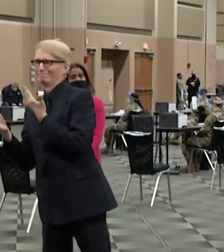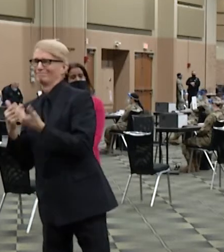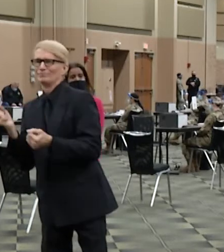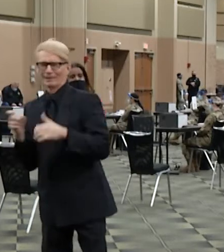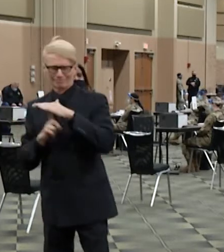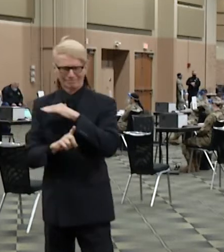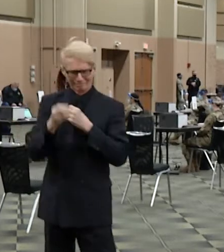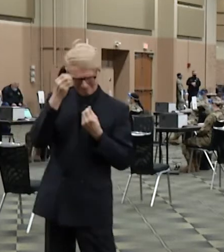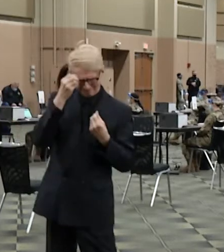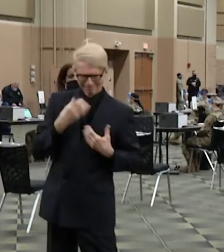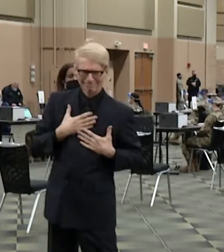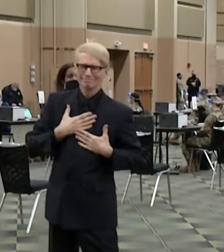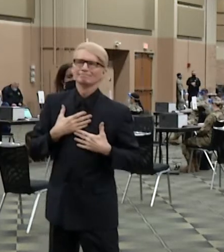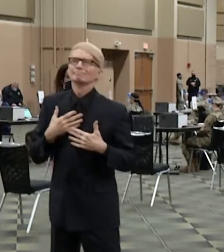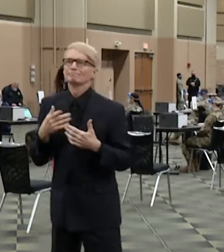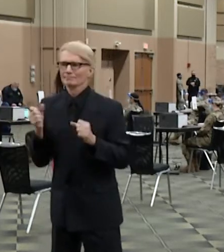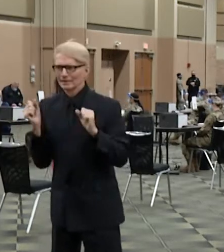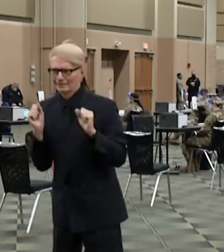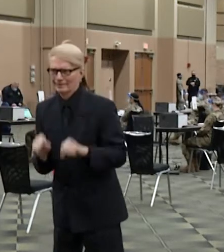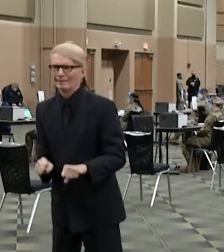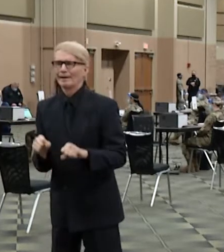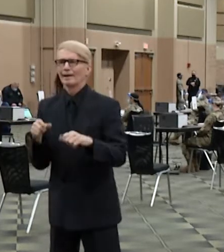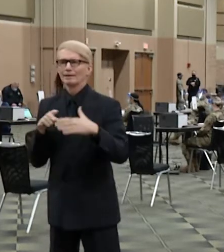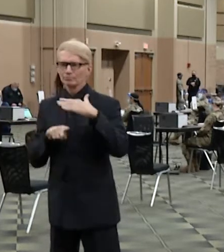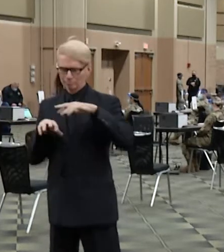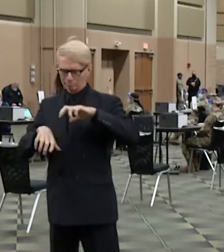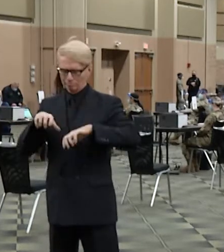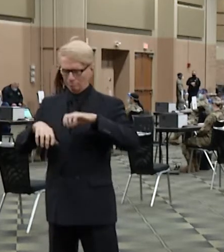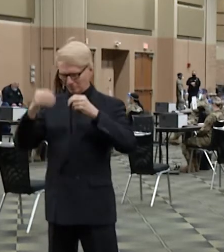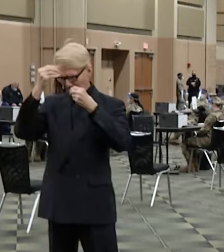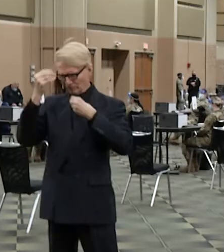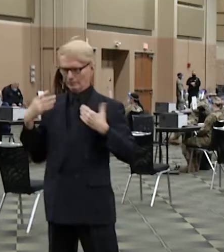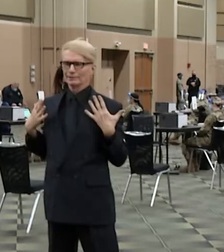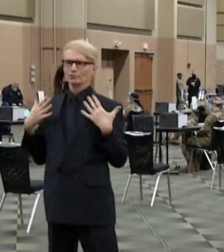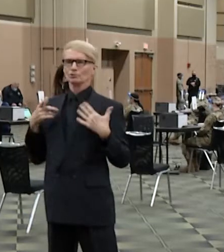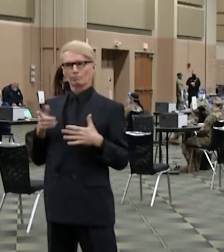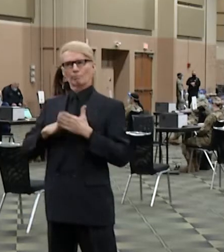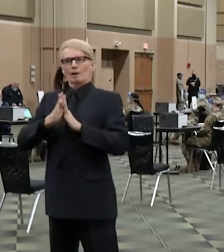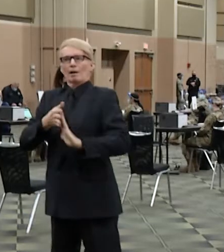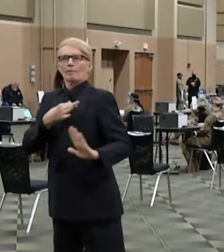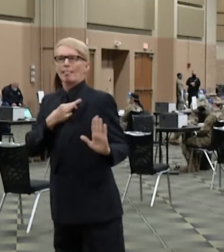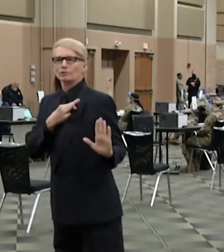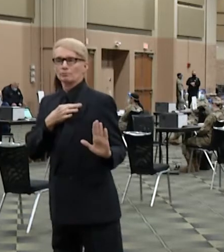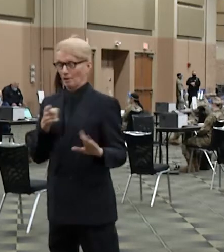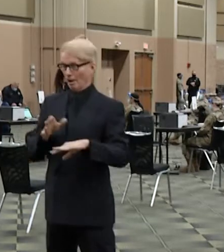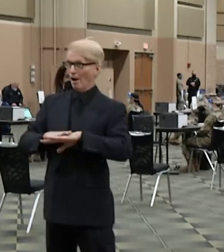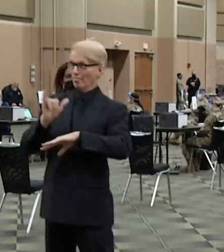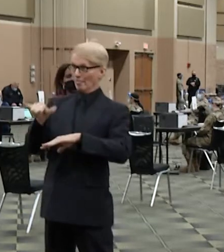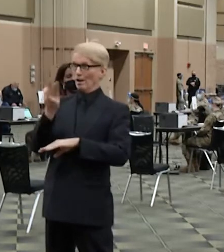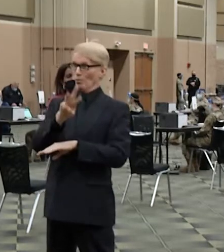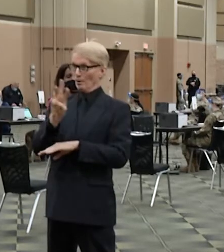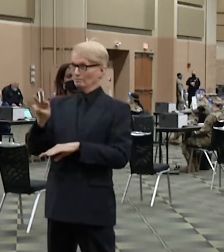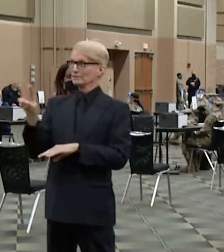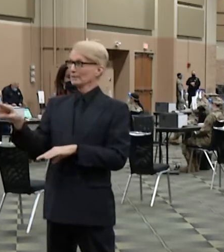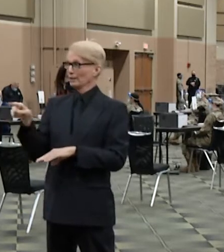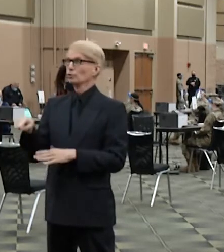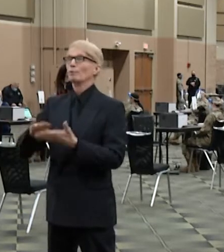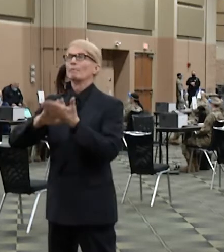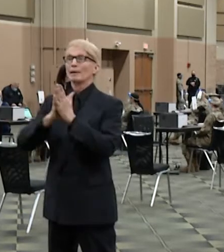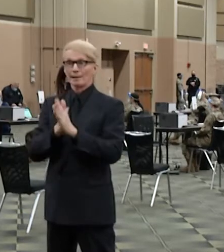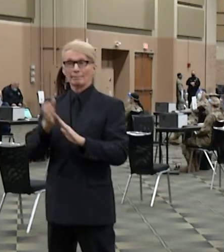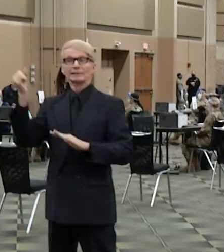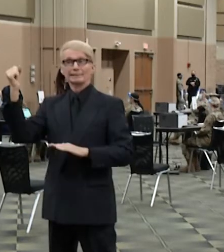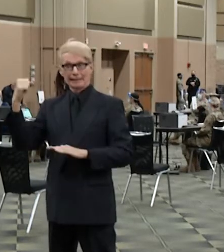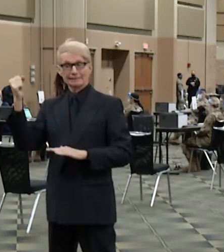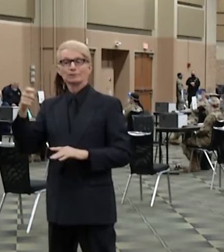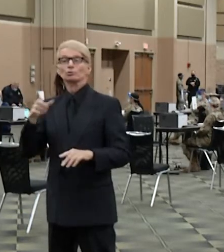get information. That will take your information to make sure that as you become eligible, as you work through the website, it will tell you whether or not you are eligible